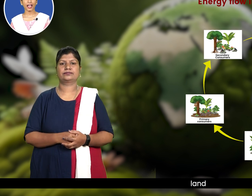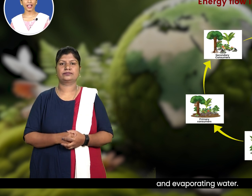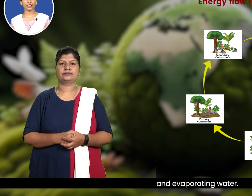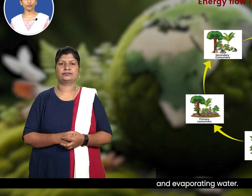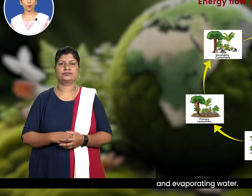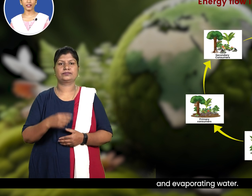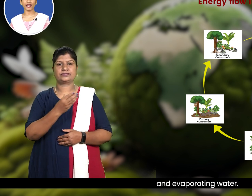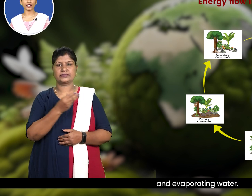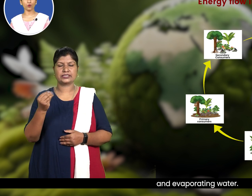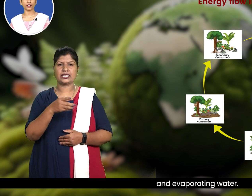and evaporating water.